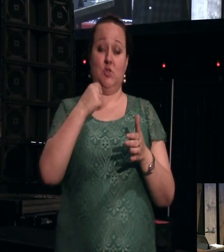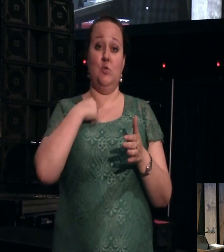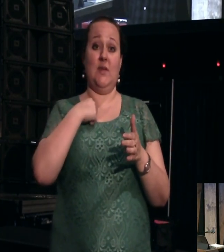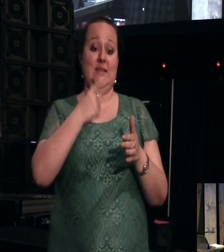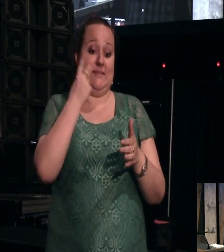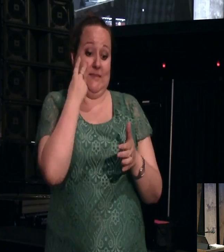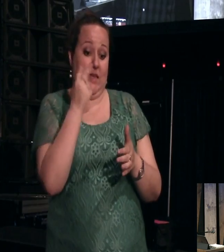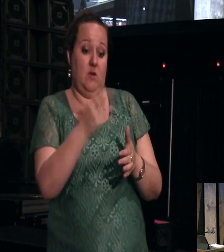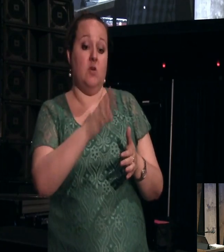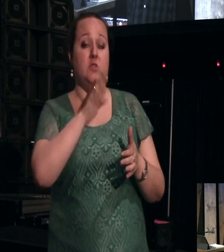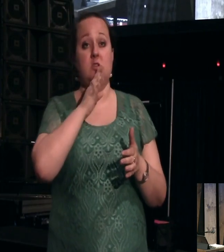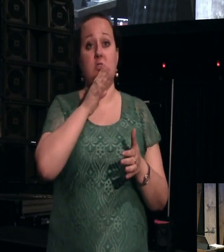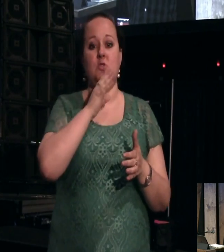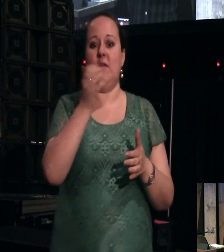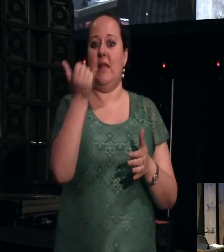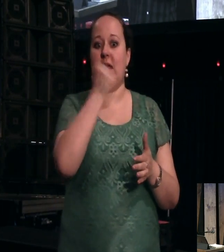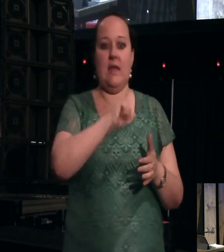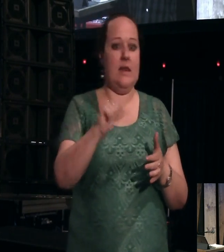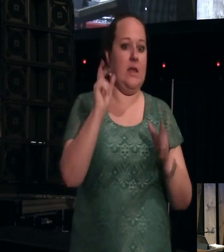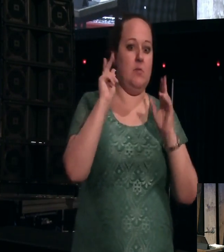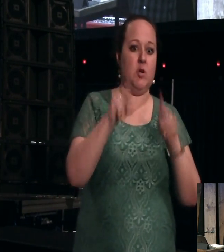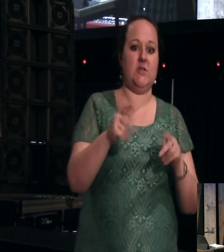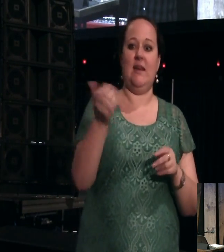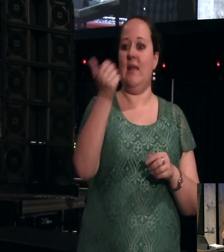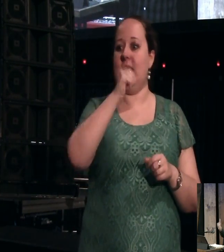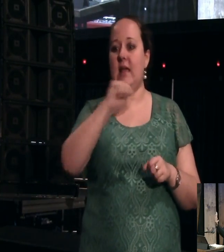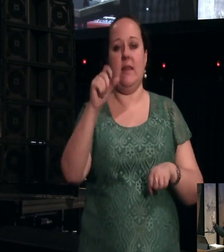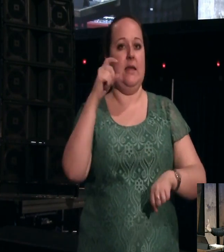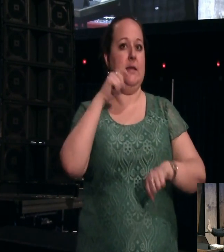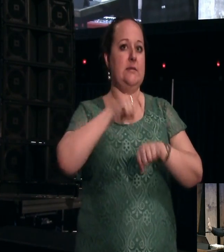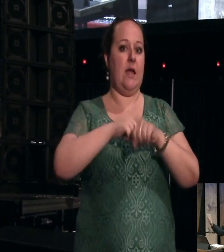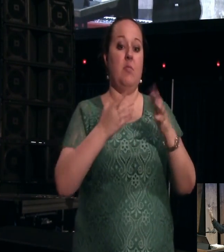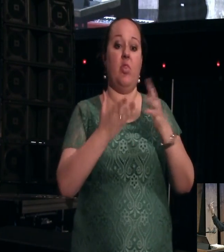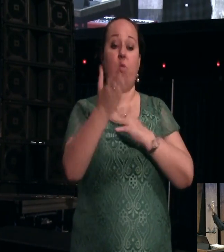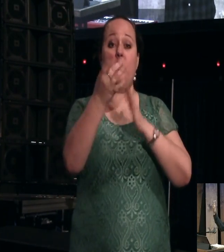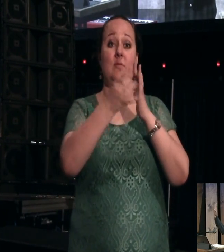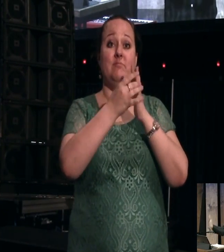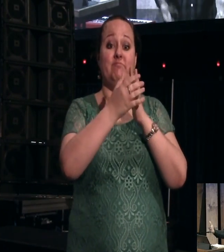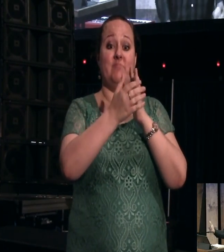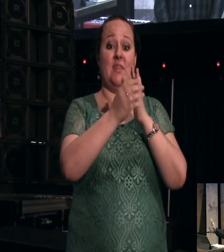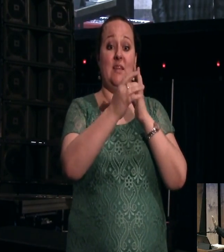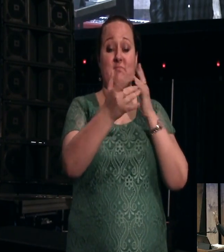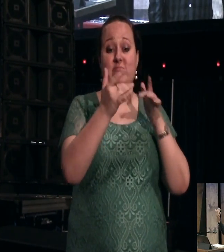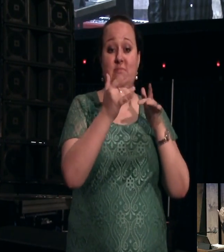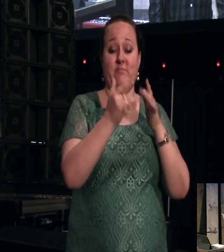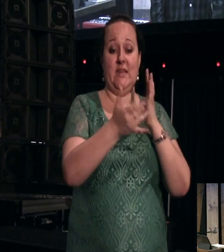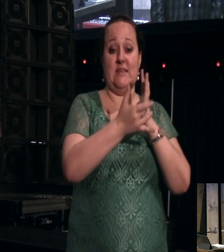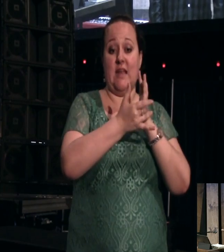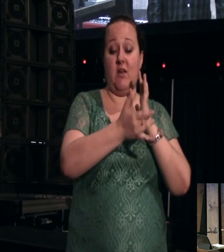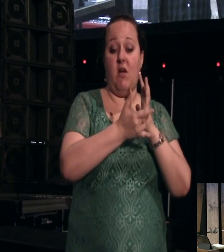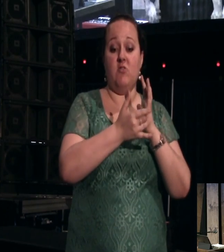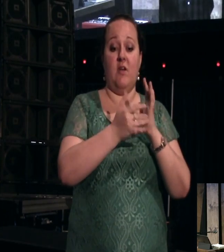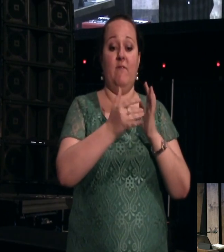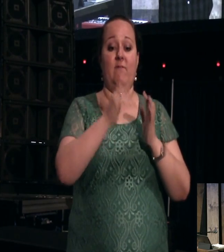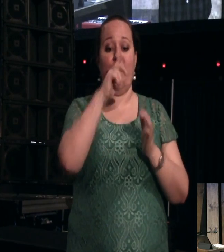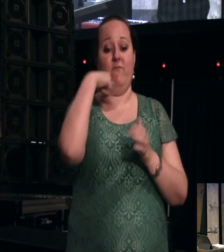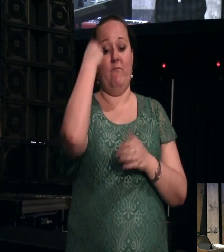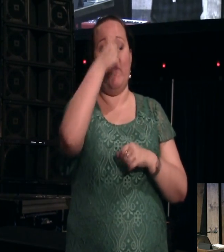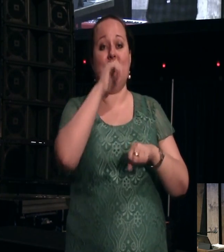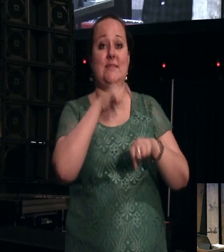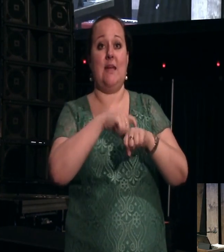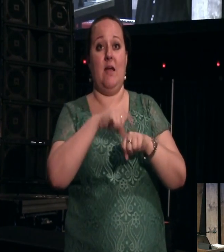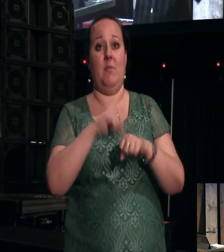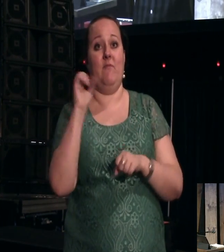It's an amazing thing. Like, you can see or talk to anyone at any time through the technology